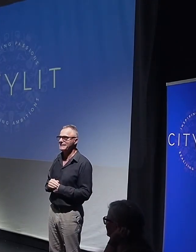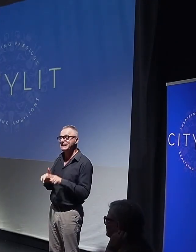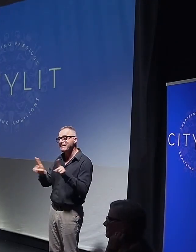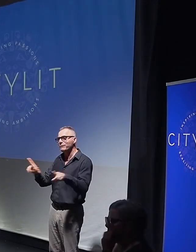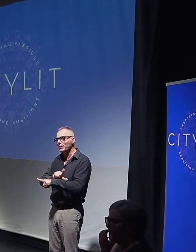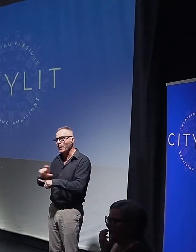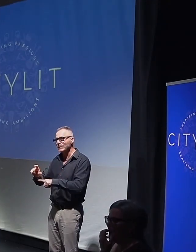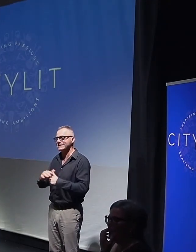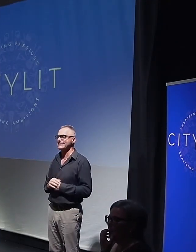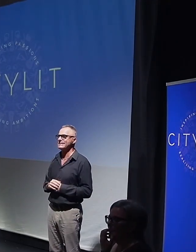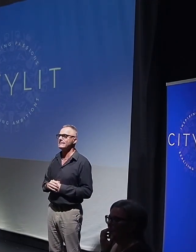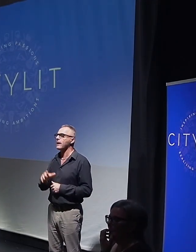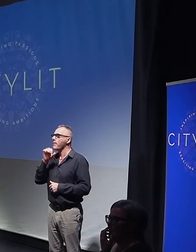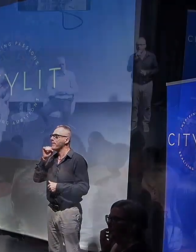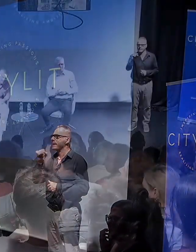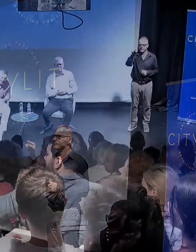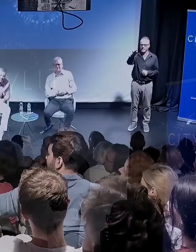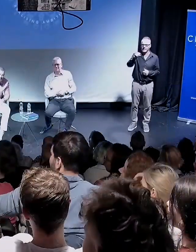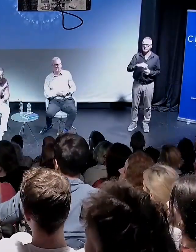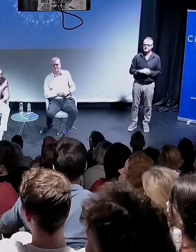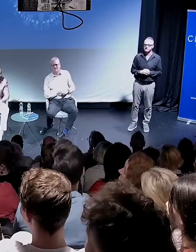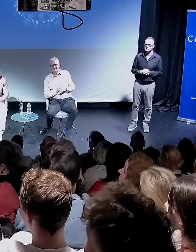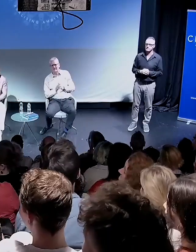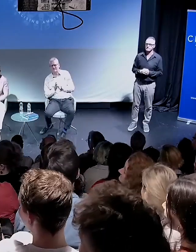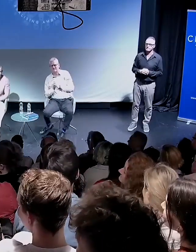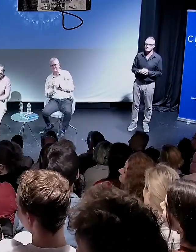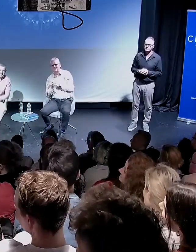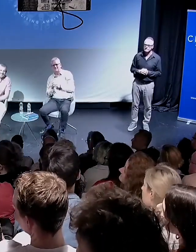niche. The gentleman there.